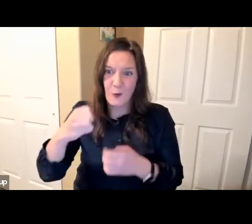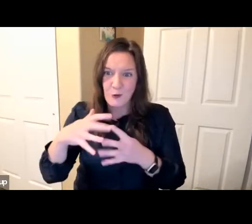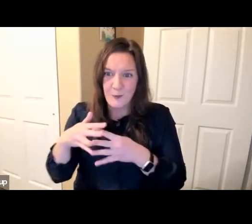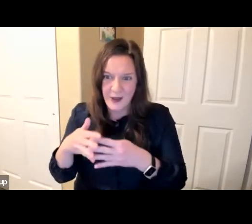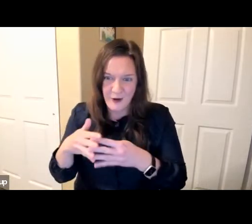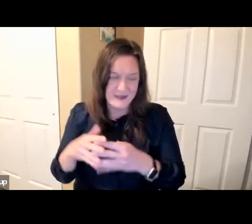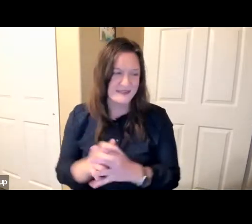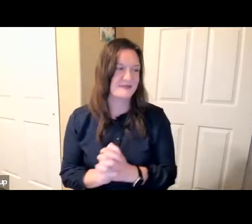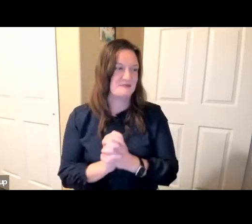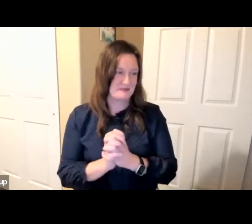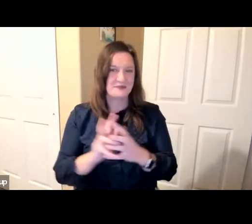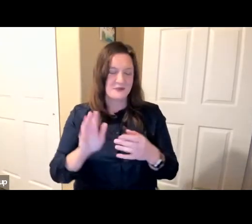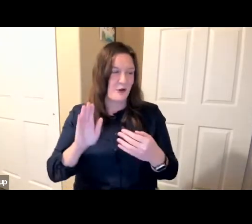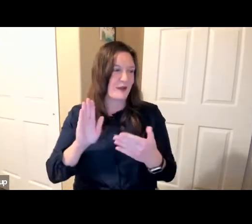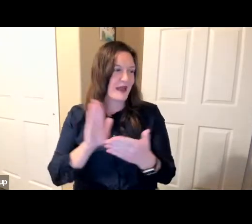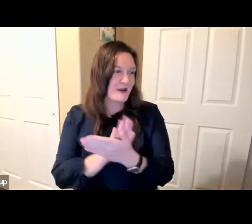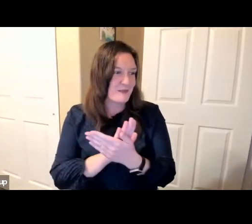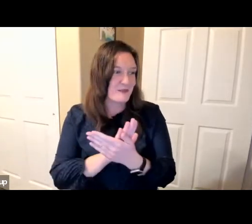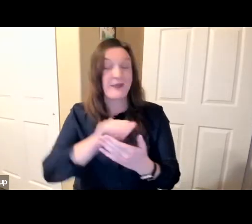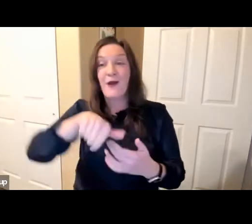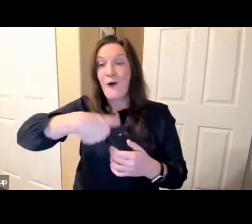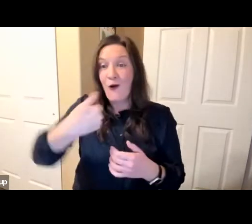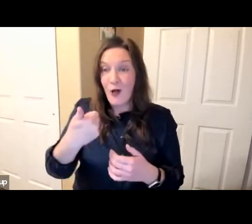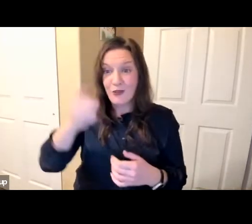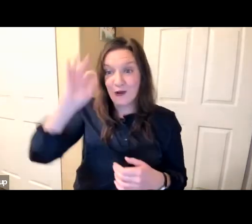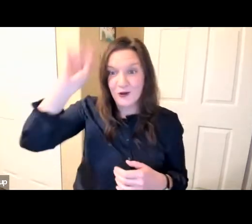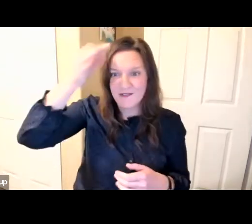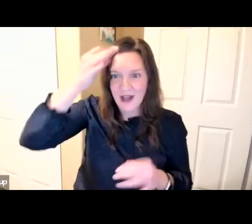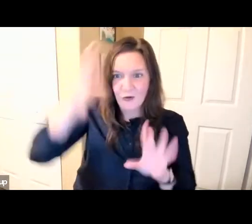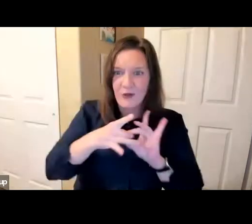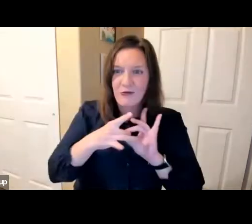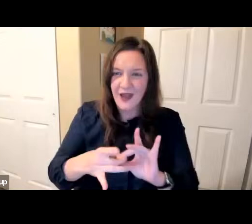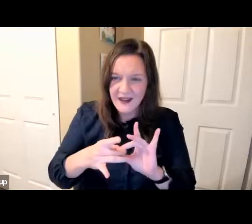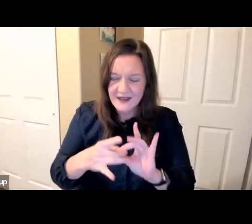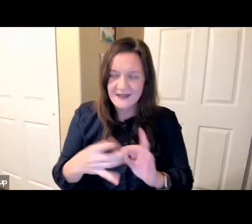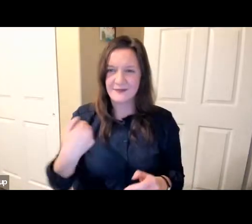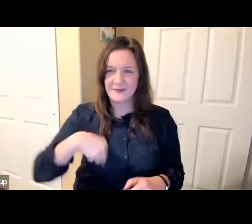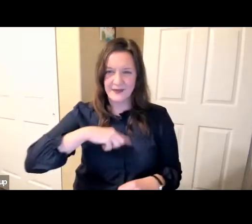added into the Older Americans Act.